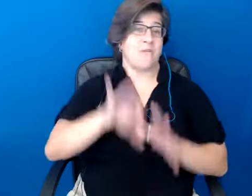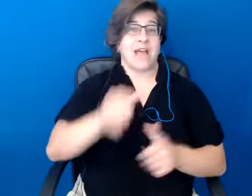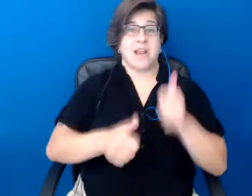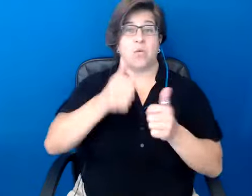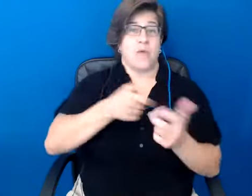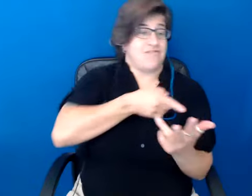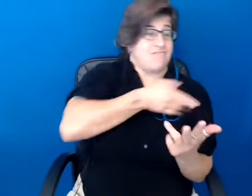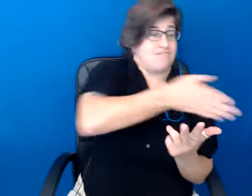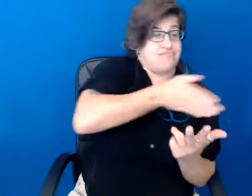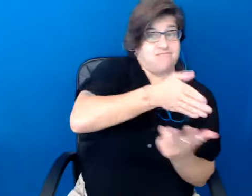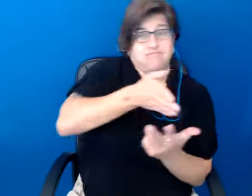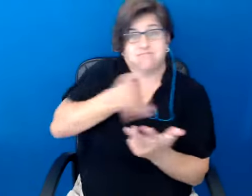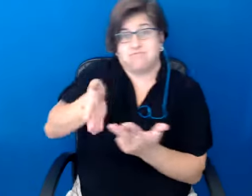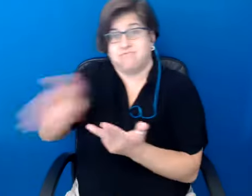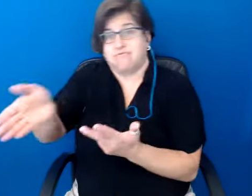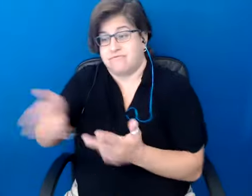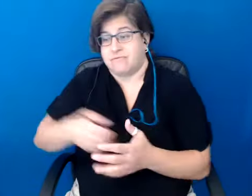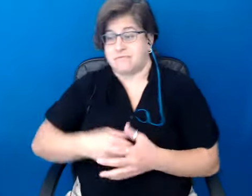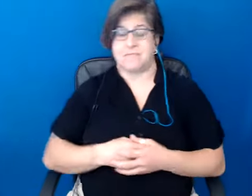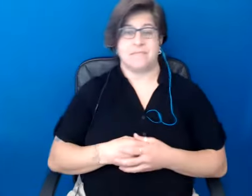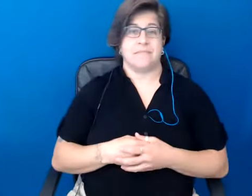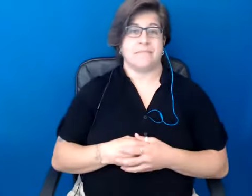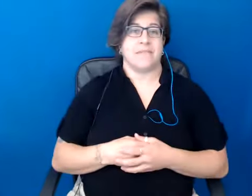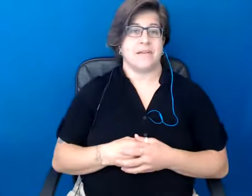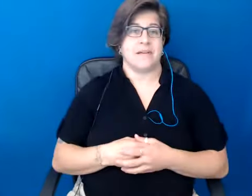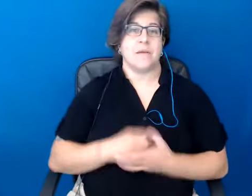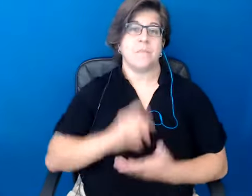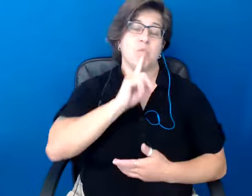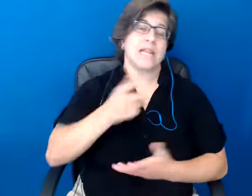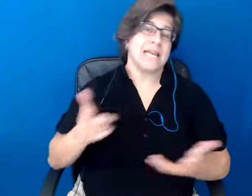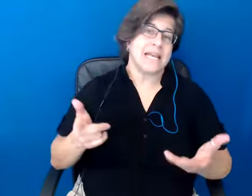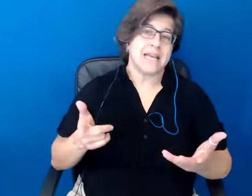So I guess we'll find out together which tangent I might go down.